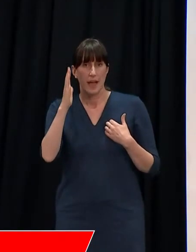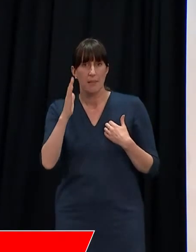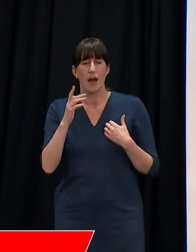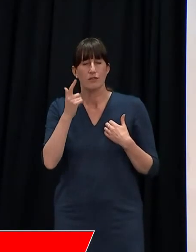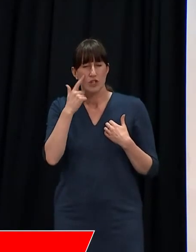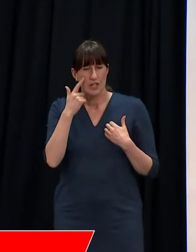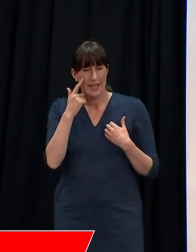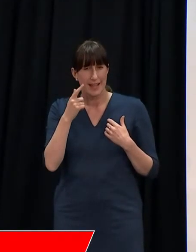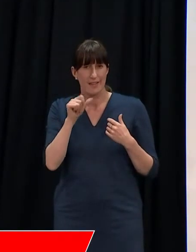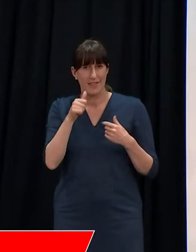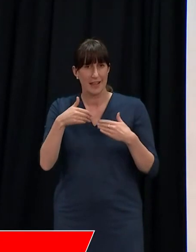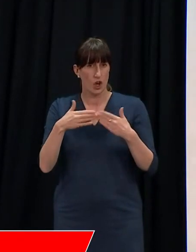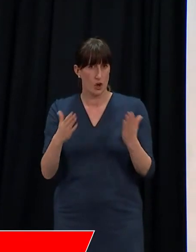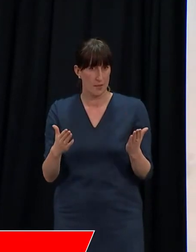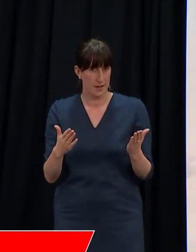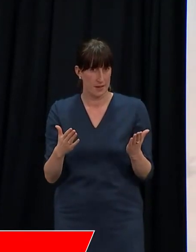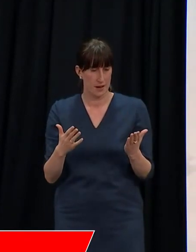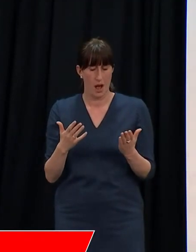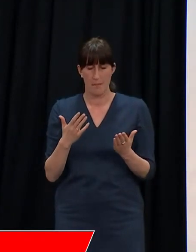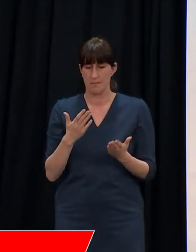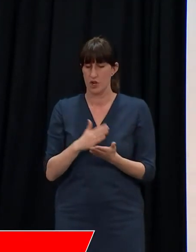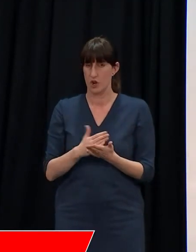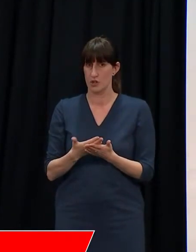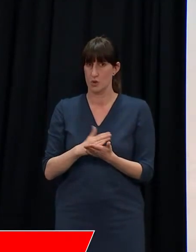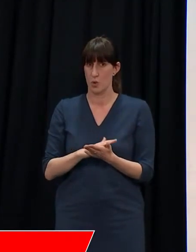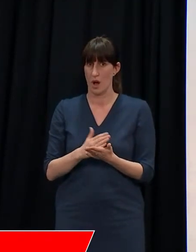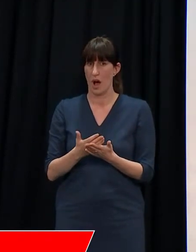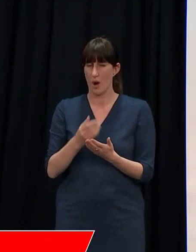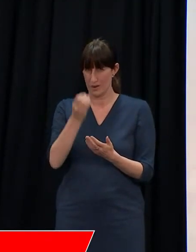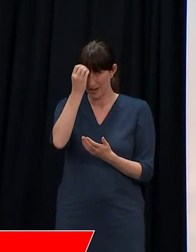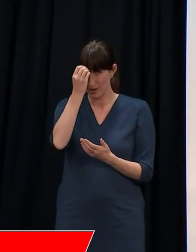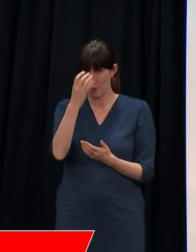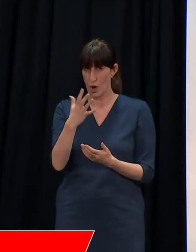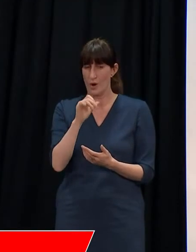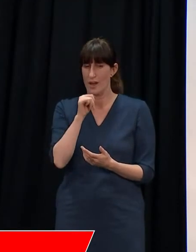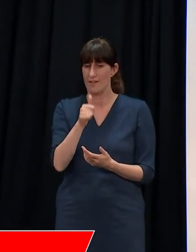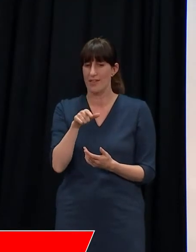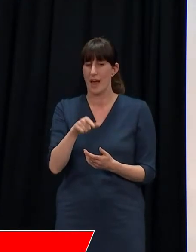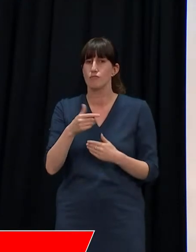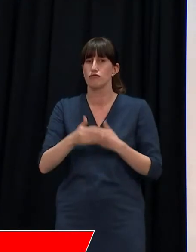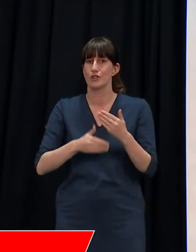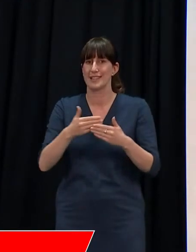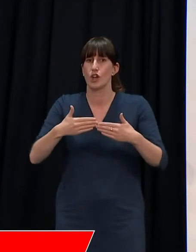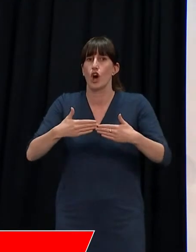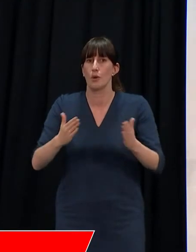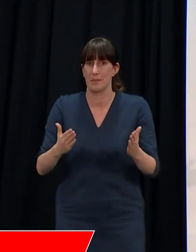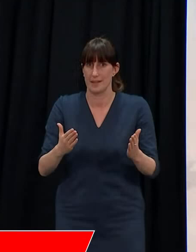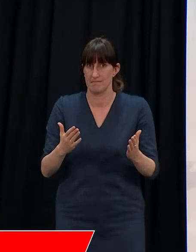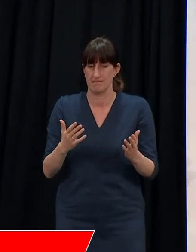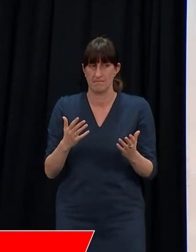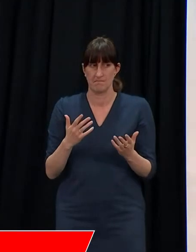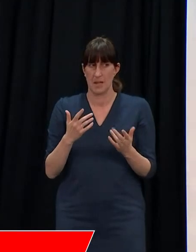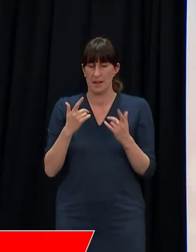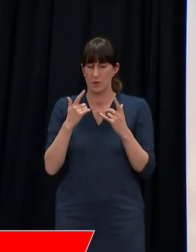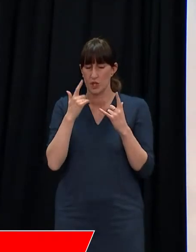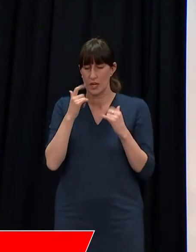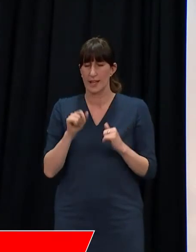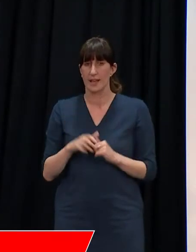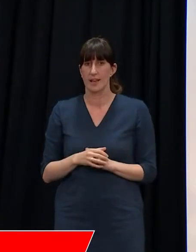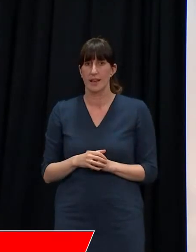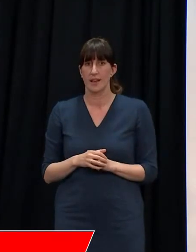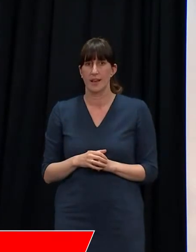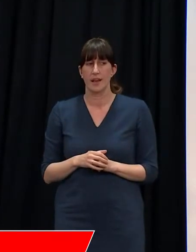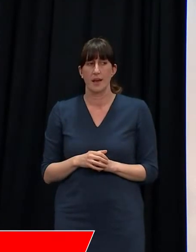wheels that were set in motion prior to this current outbreak. So I'll just have to come back to you on whether that process is now open. But certainly we are